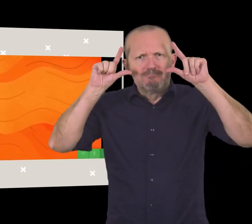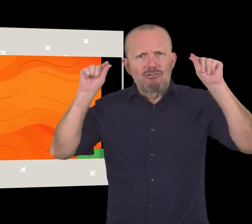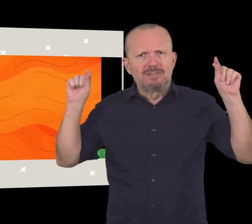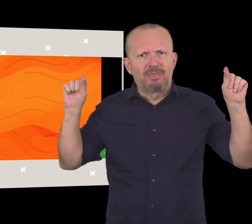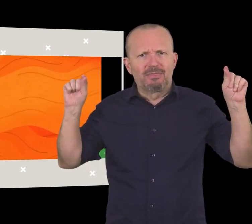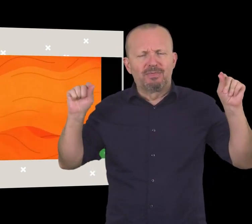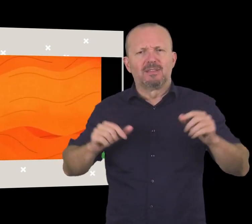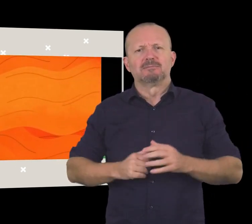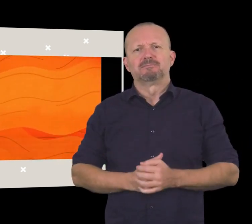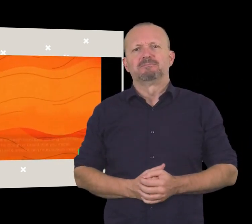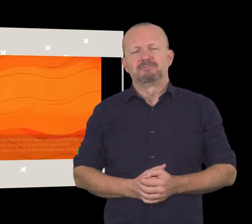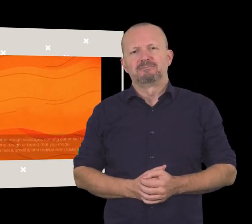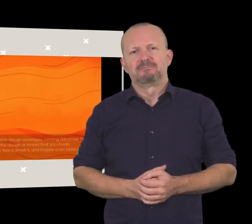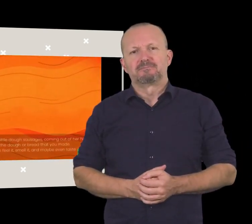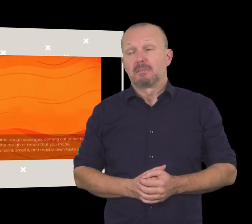of her head.